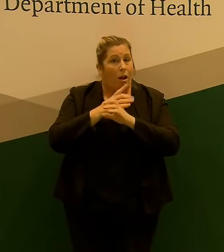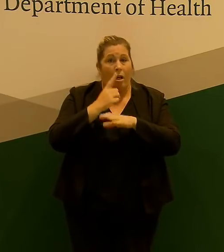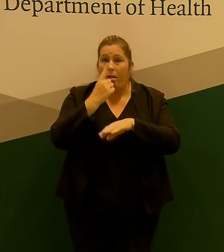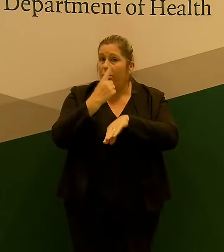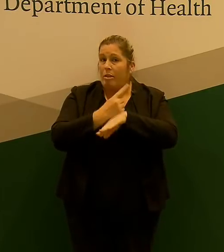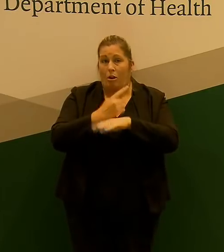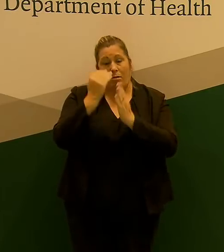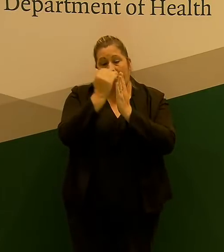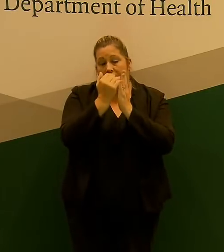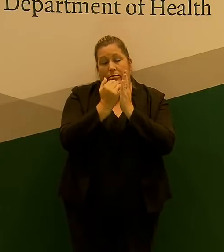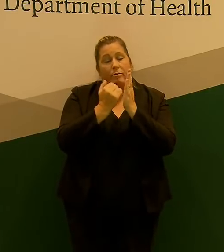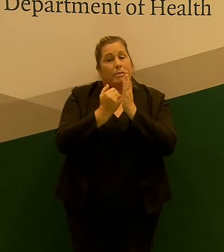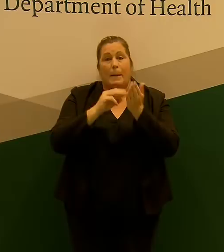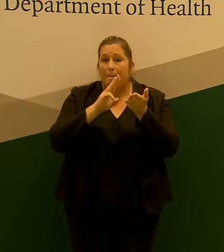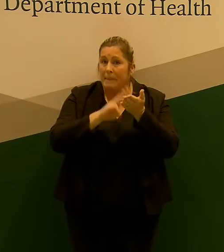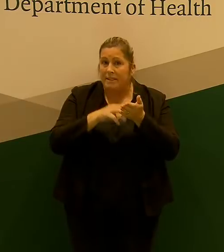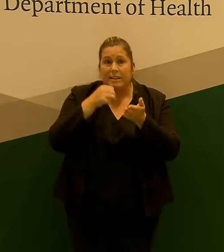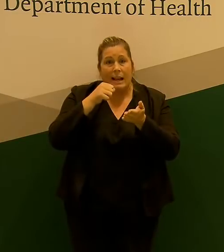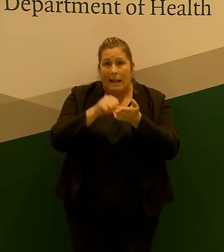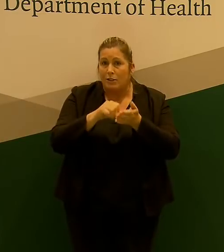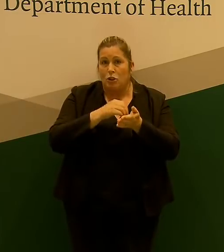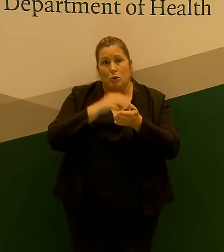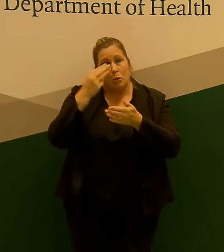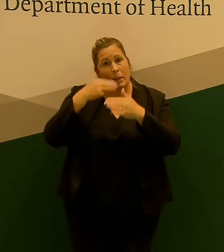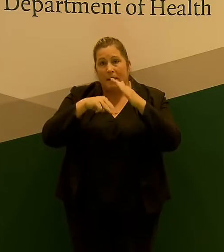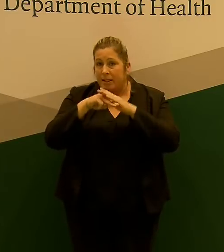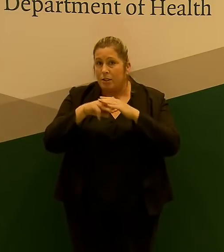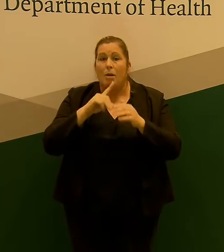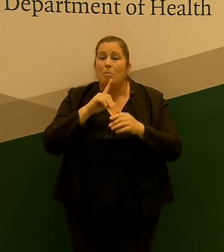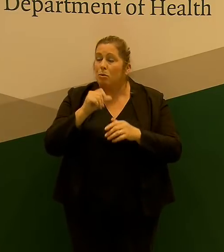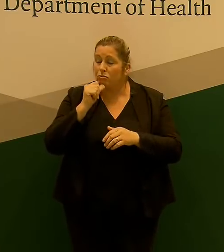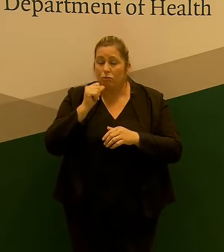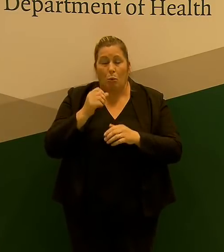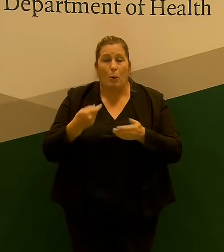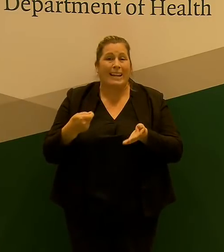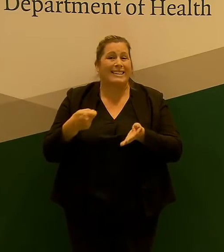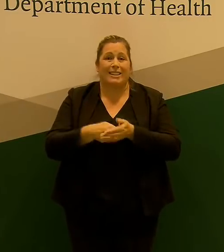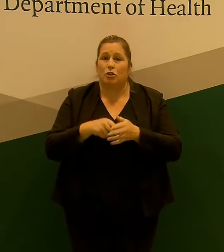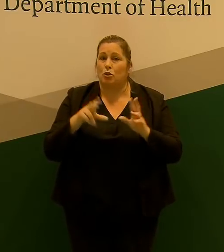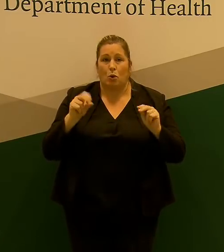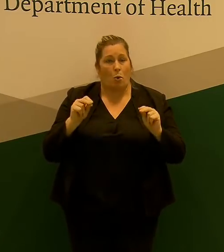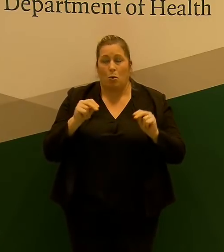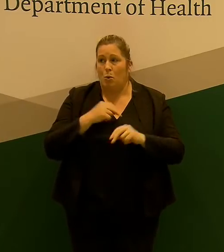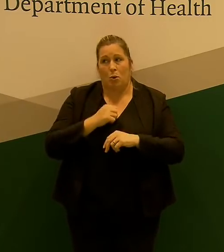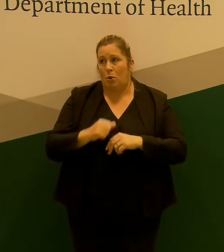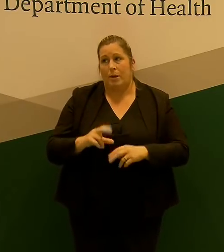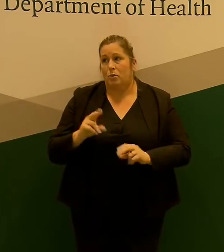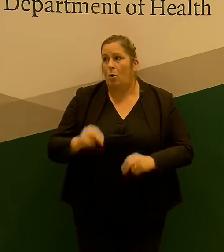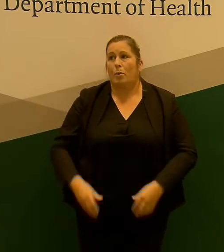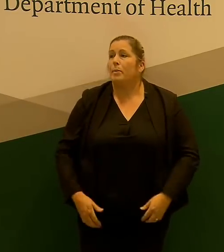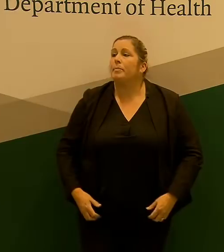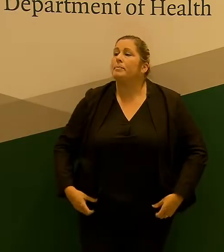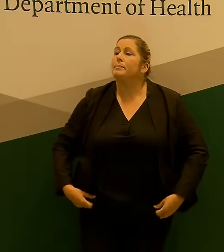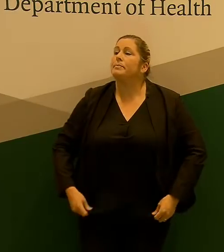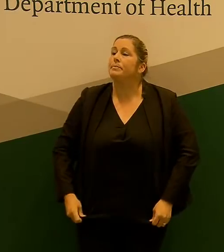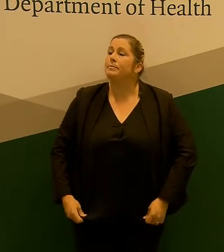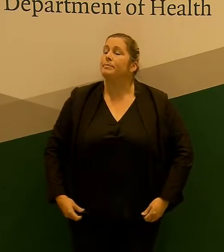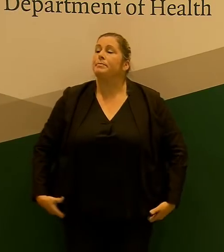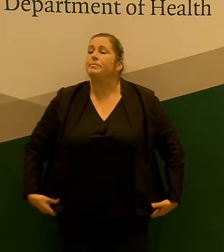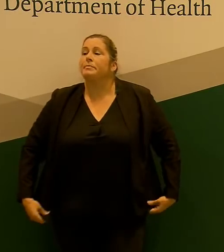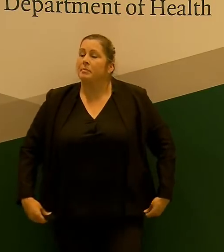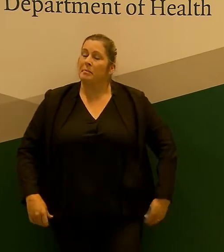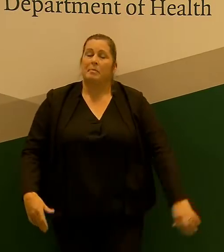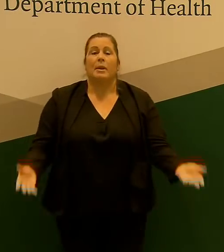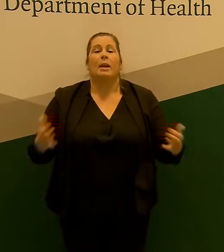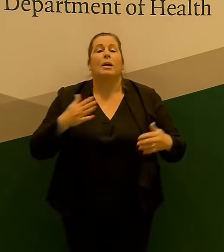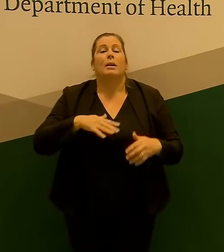in our previous both minutes and letters to the Minister. No additional ones in respect of that today. Right. And just